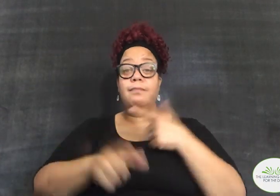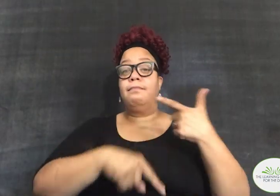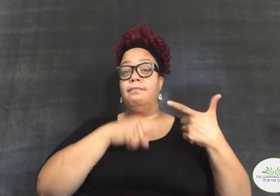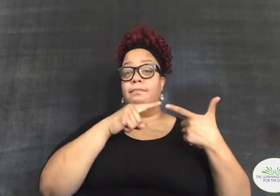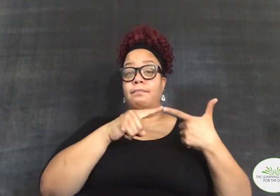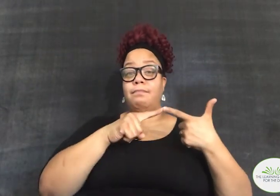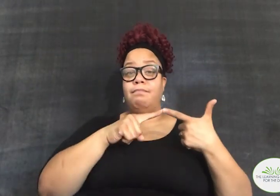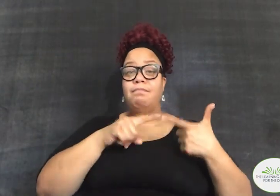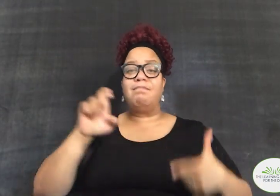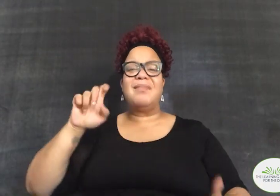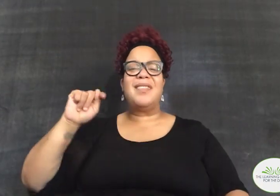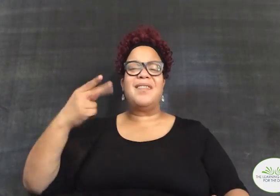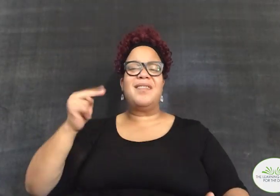color.